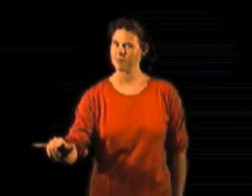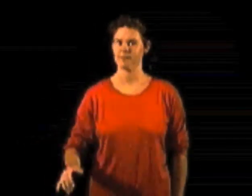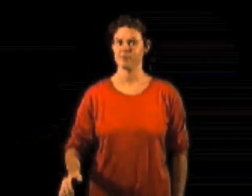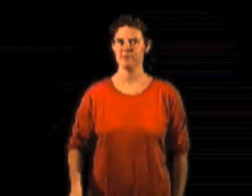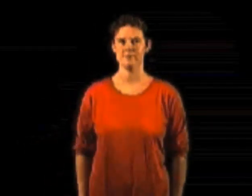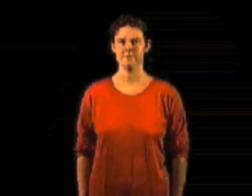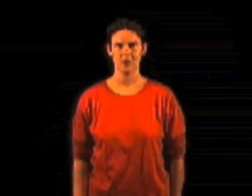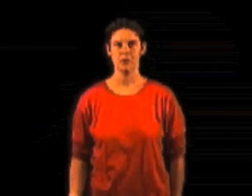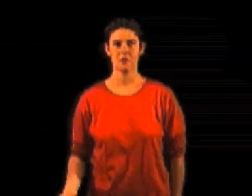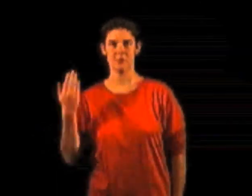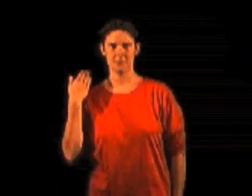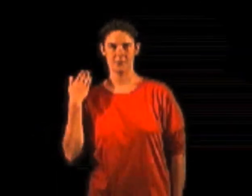was